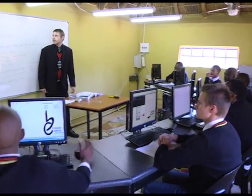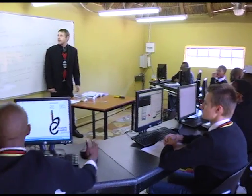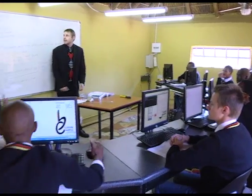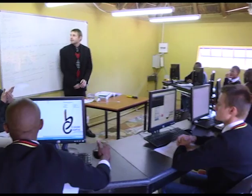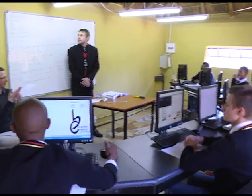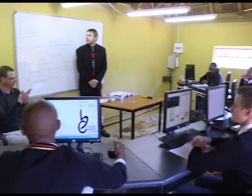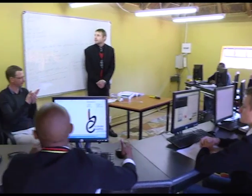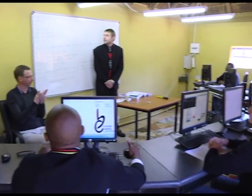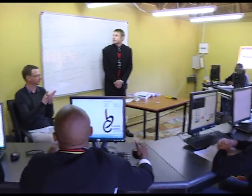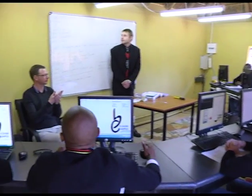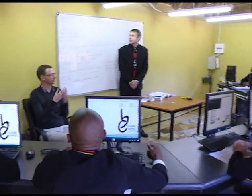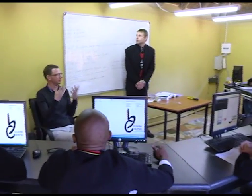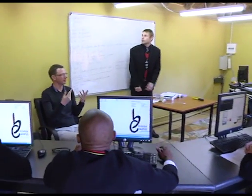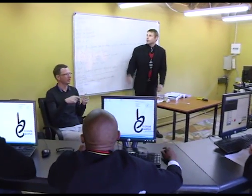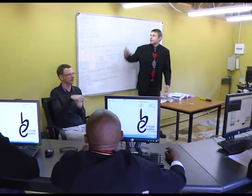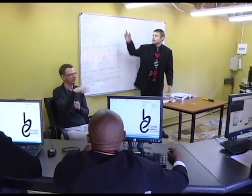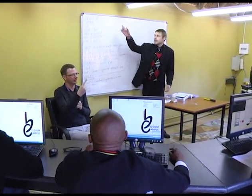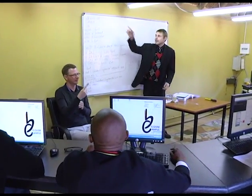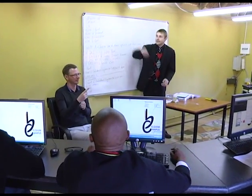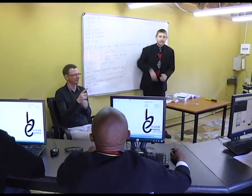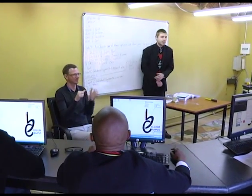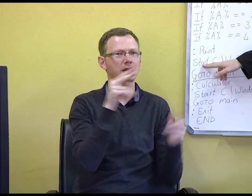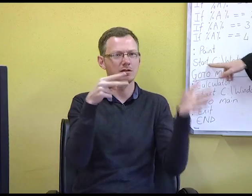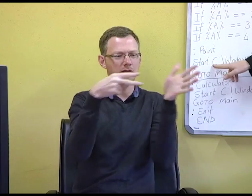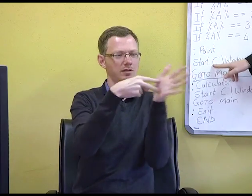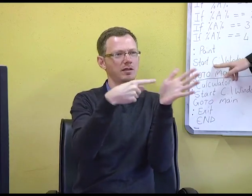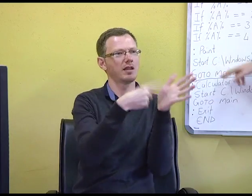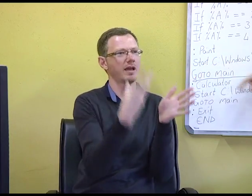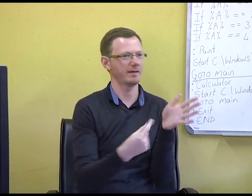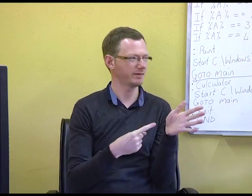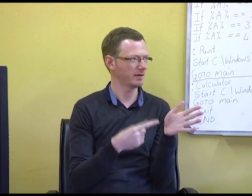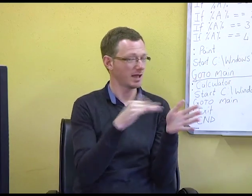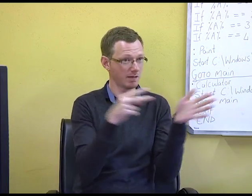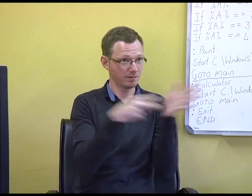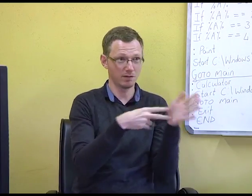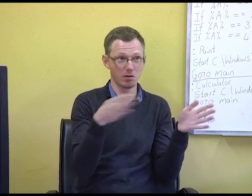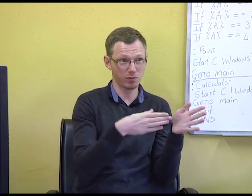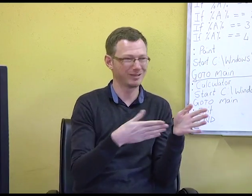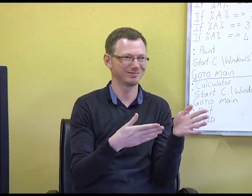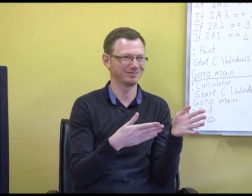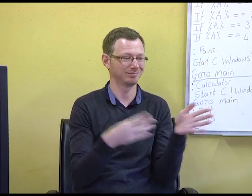colons, paint, and then your startup command to make sure that your paint